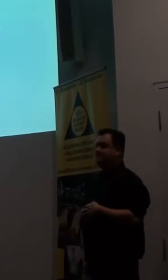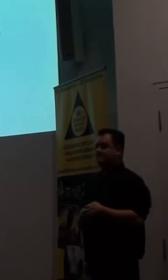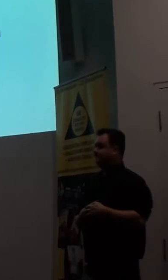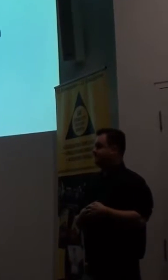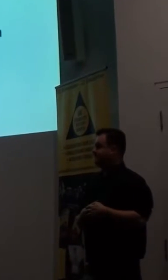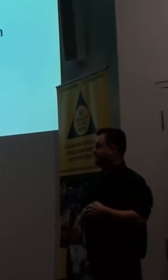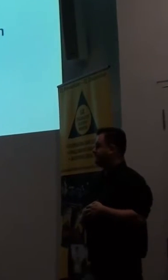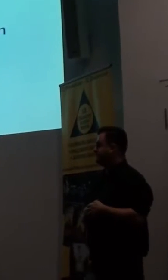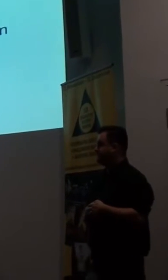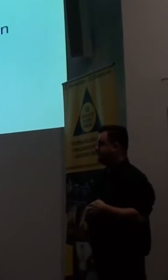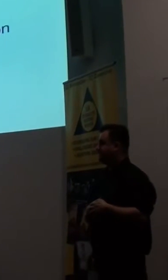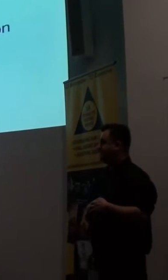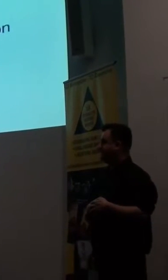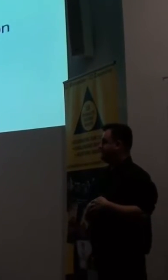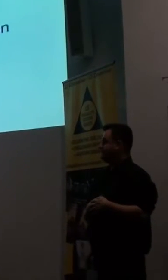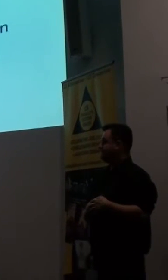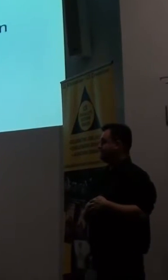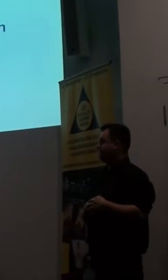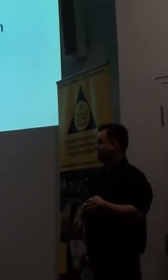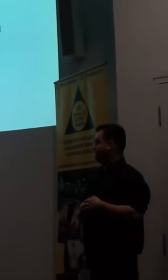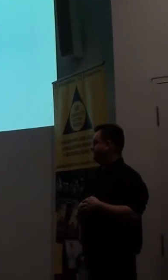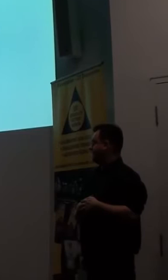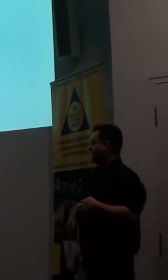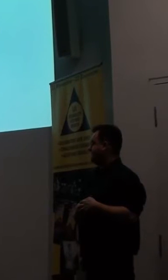Yeah. You can just pick yourself.